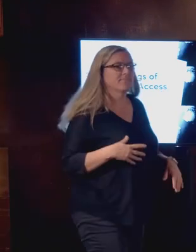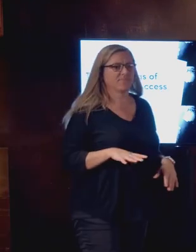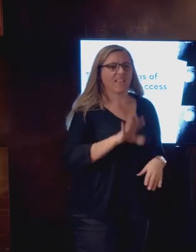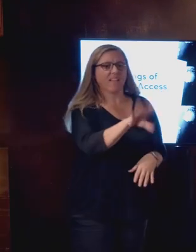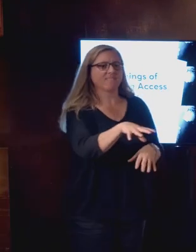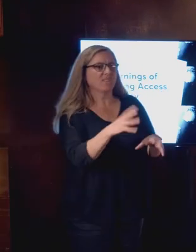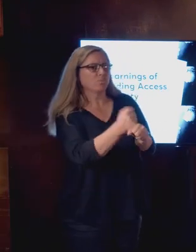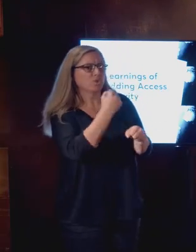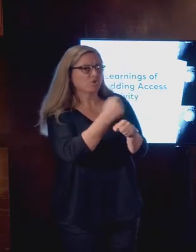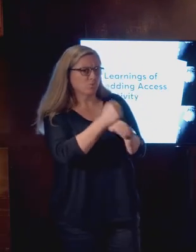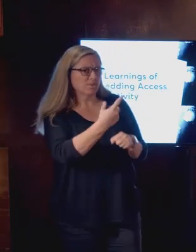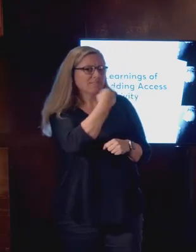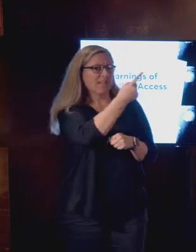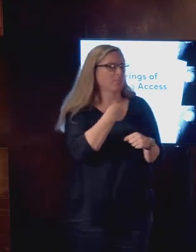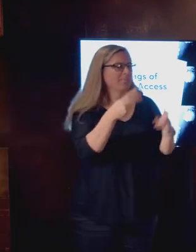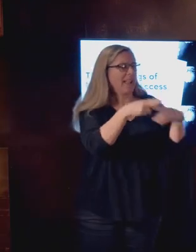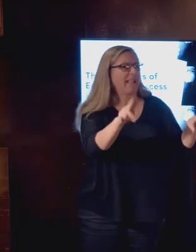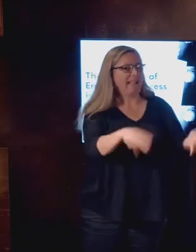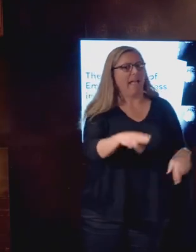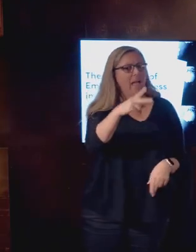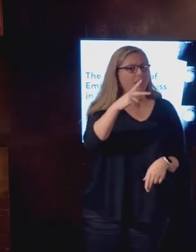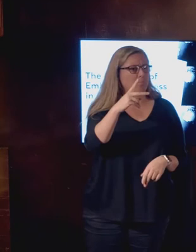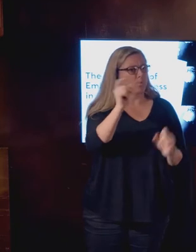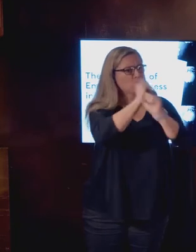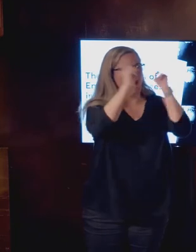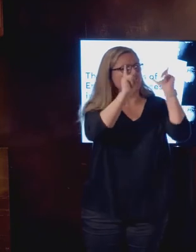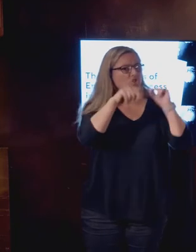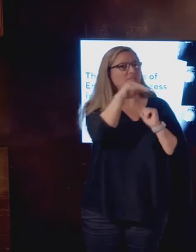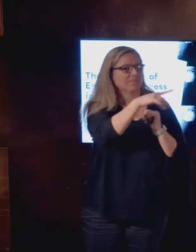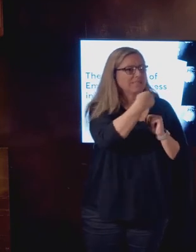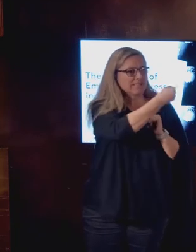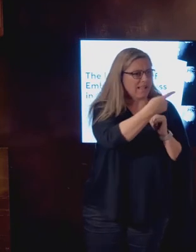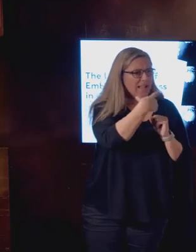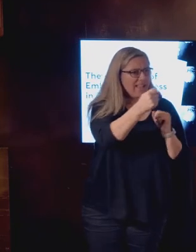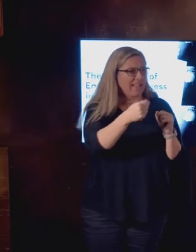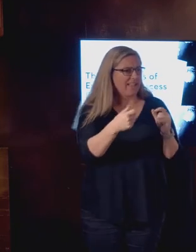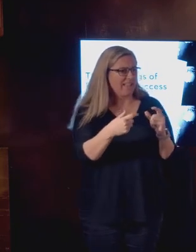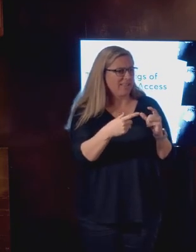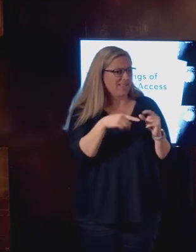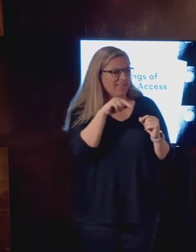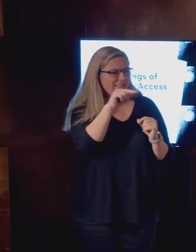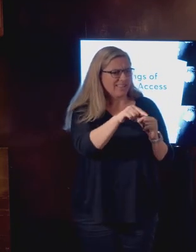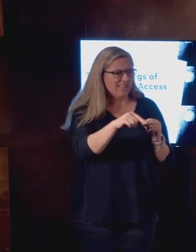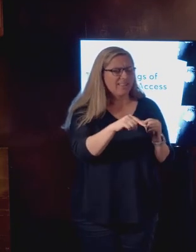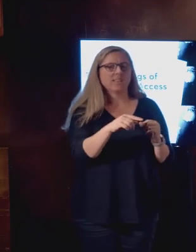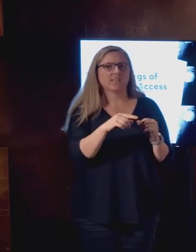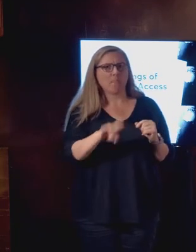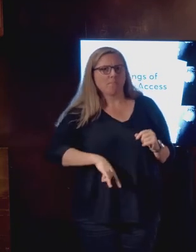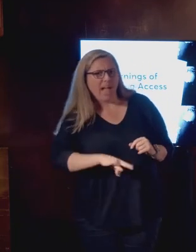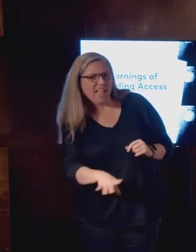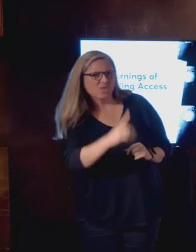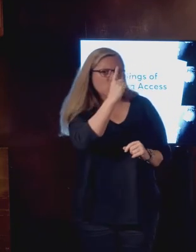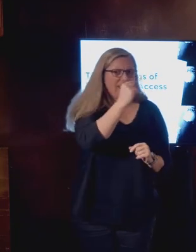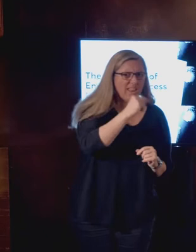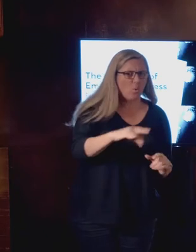this thing. They suggested for us to hold some free tickets per night, or a pay as you feel, pay as you can, or pay as you feel, or